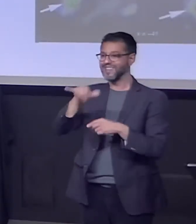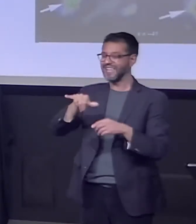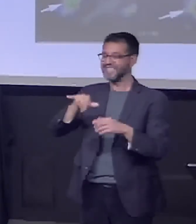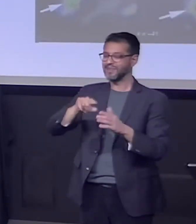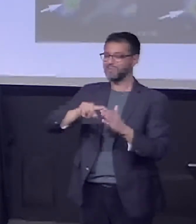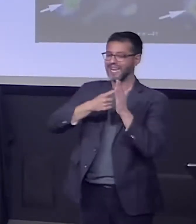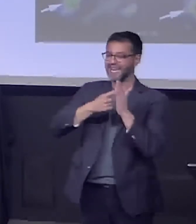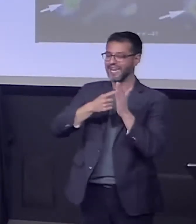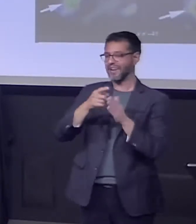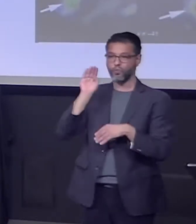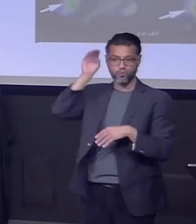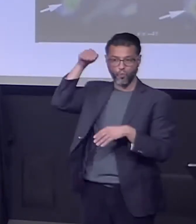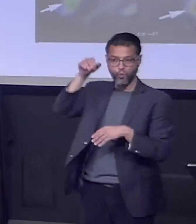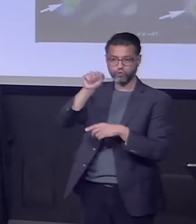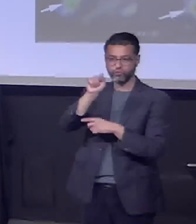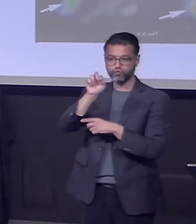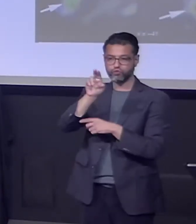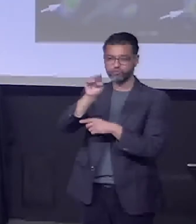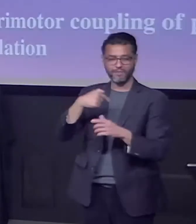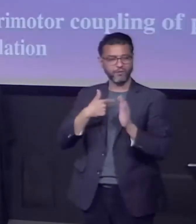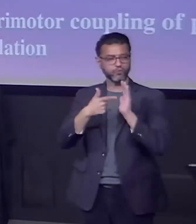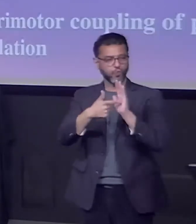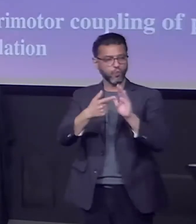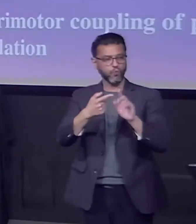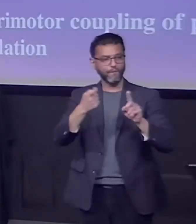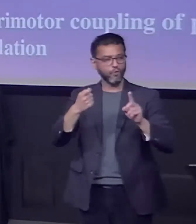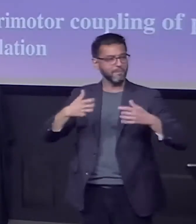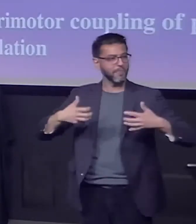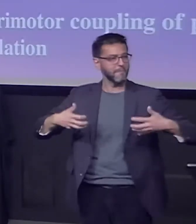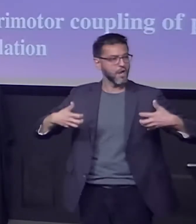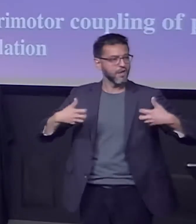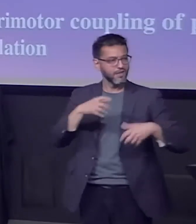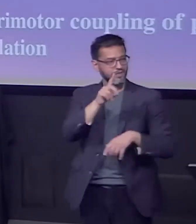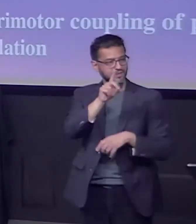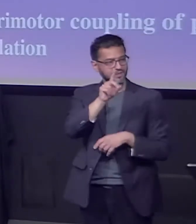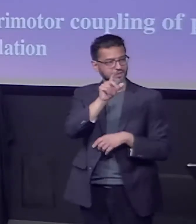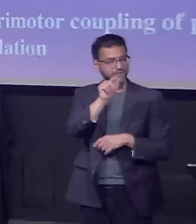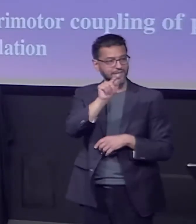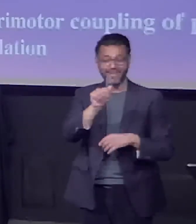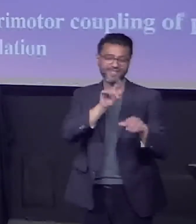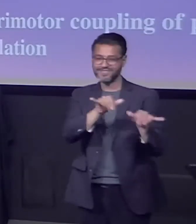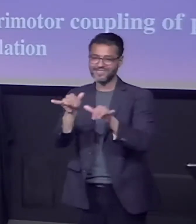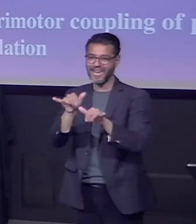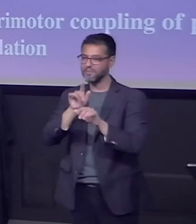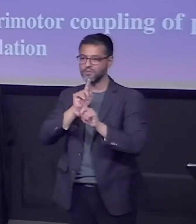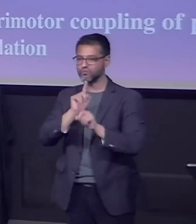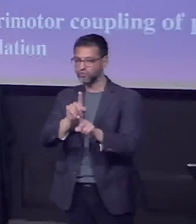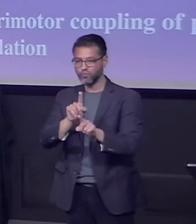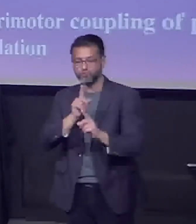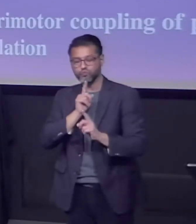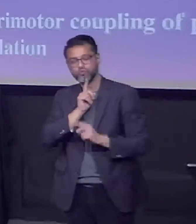as I showed you in the anatomical data from the monkey. And the same is true in humans.